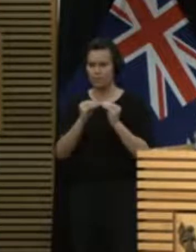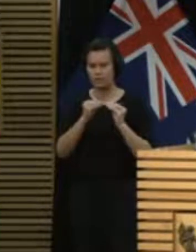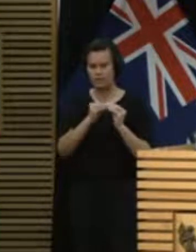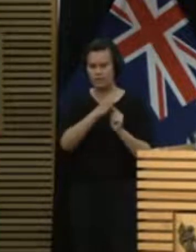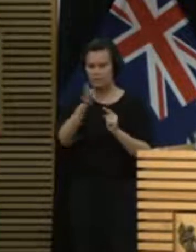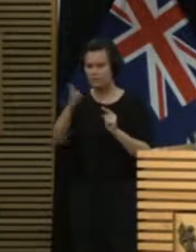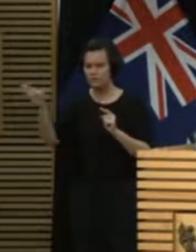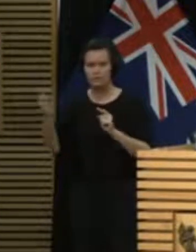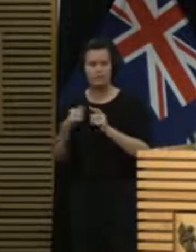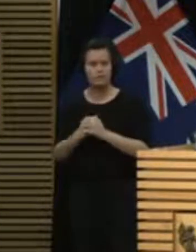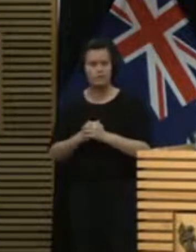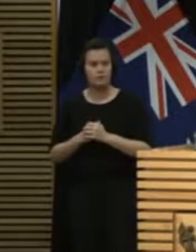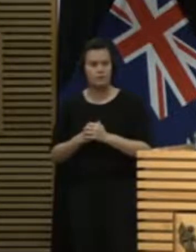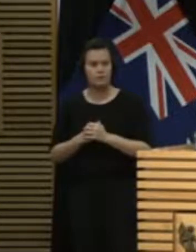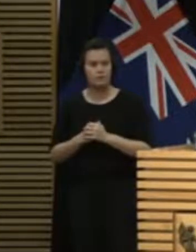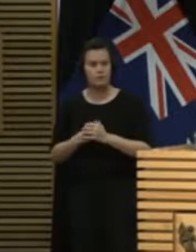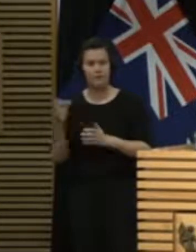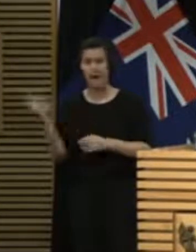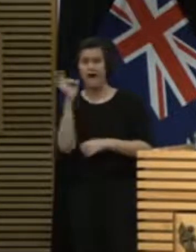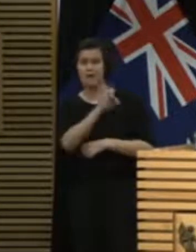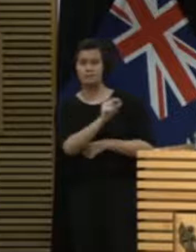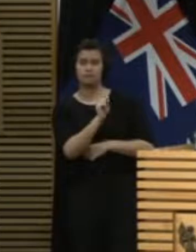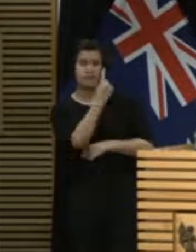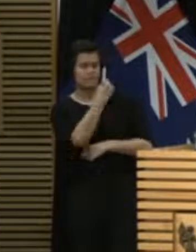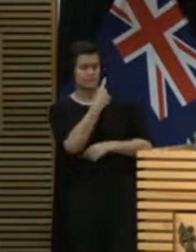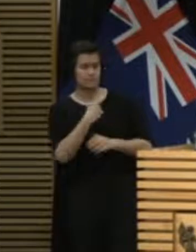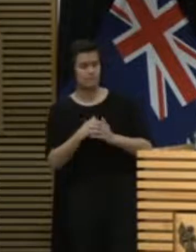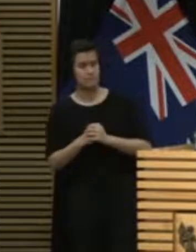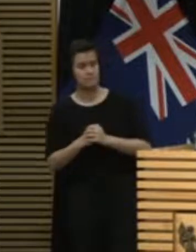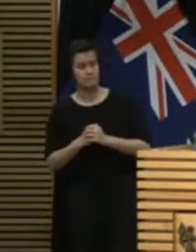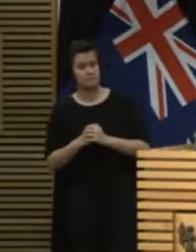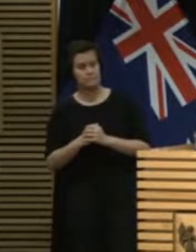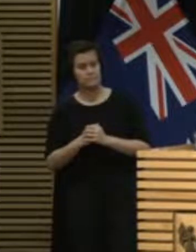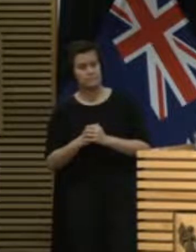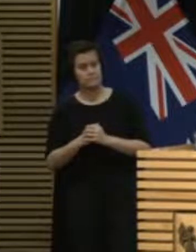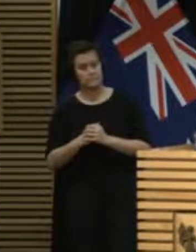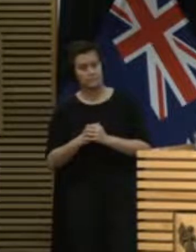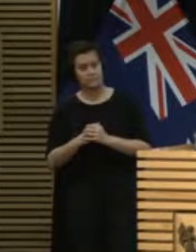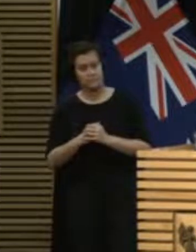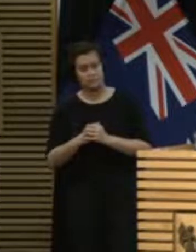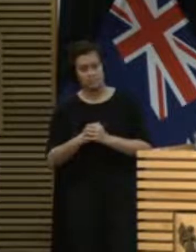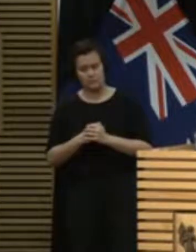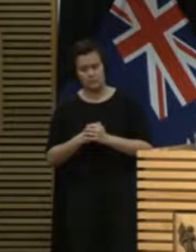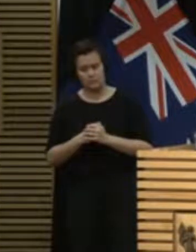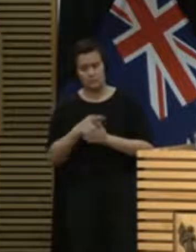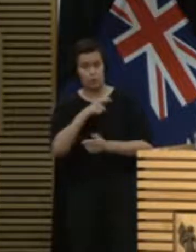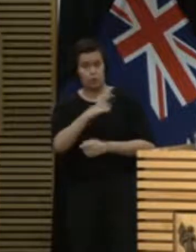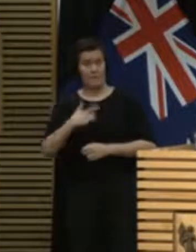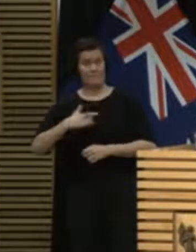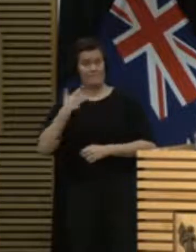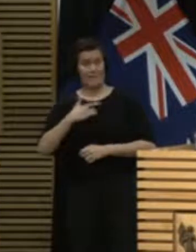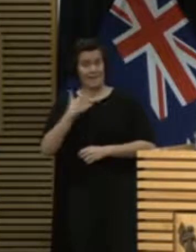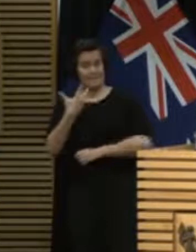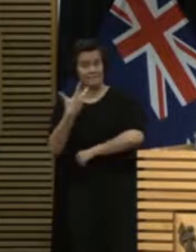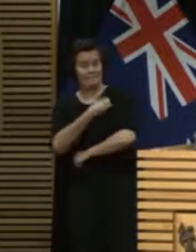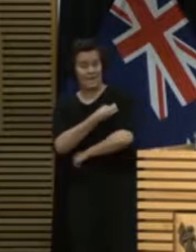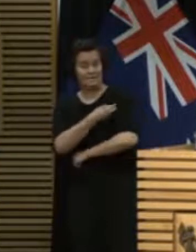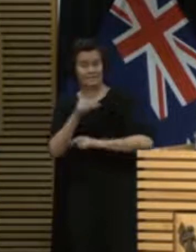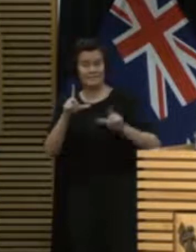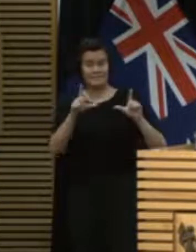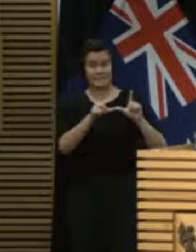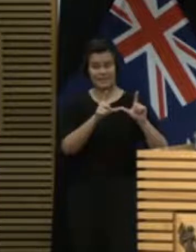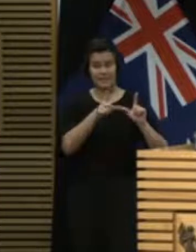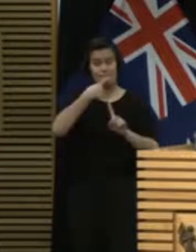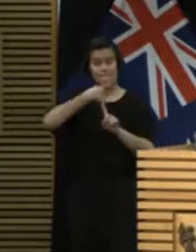to you, Jason. Prime Minister, do you expect that the vaccine certificates and also the